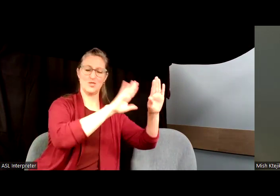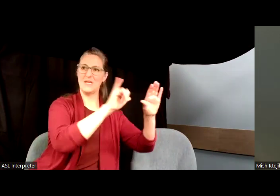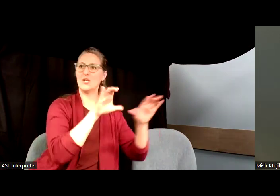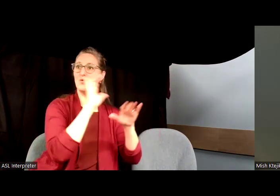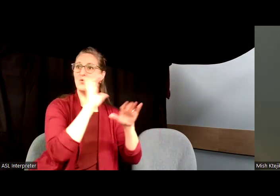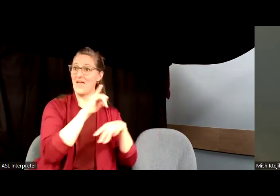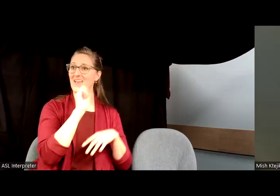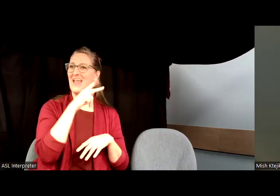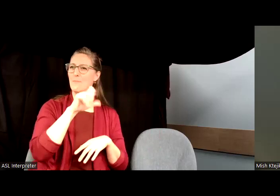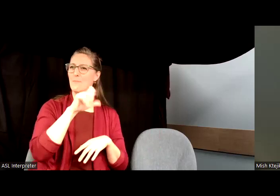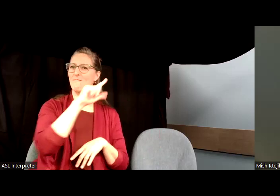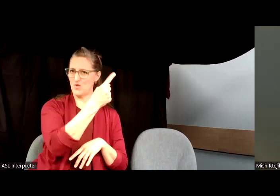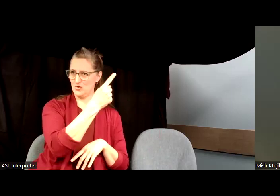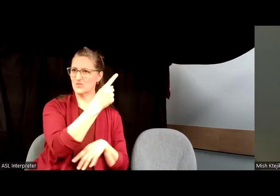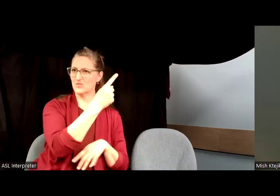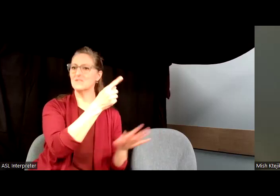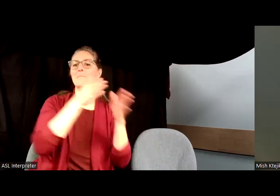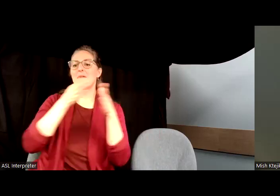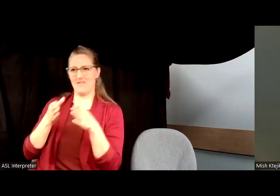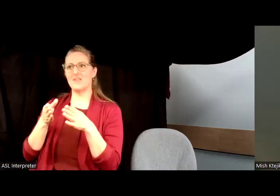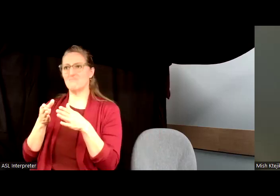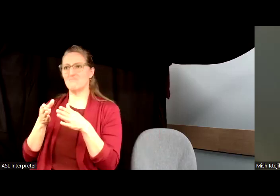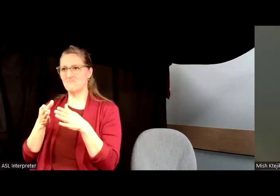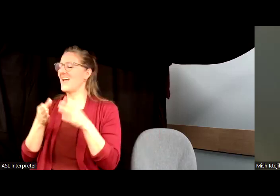Yes, all those things are possible to do.